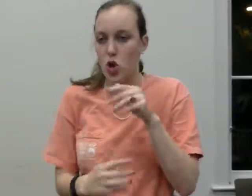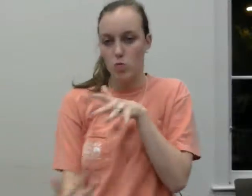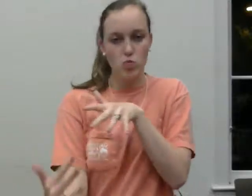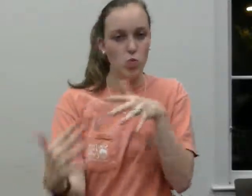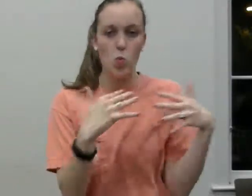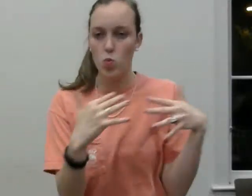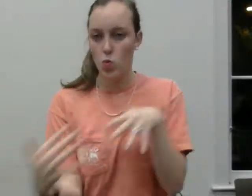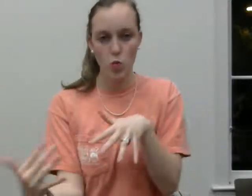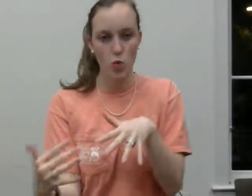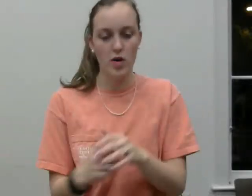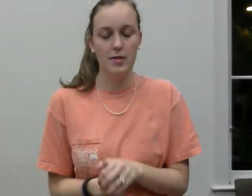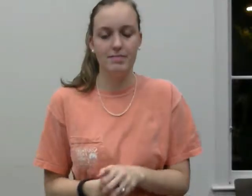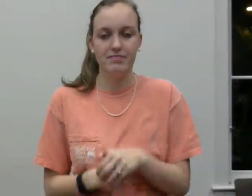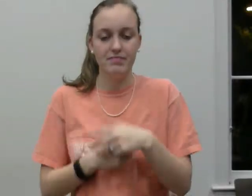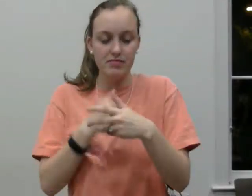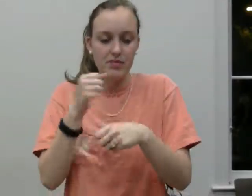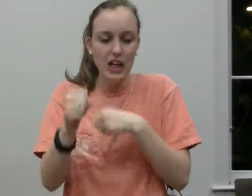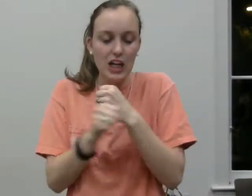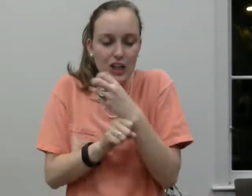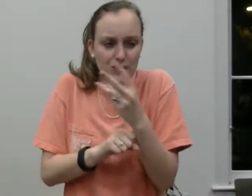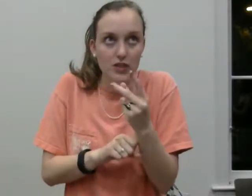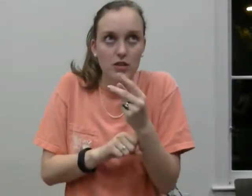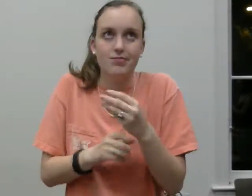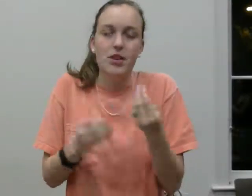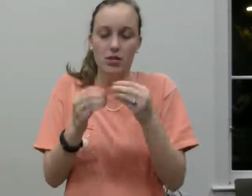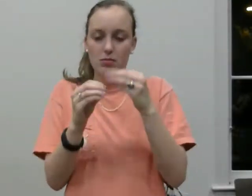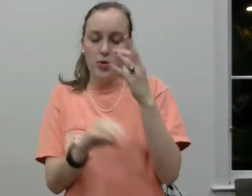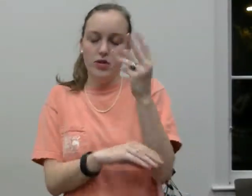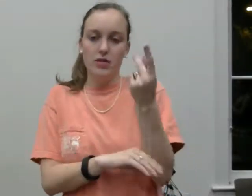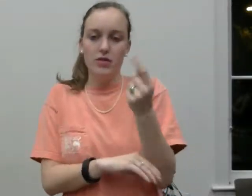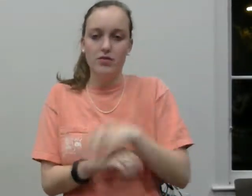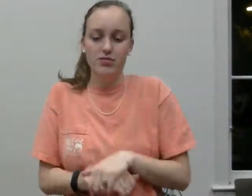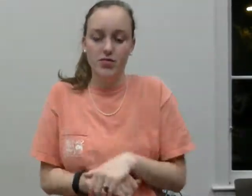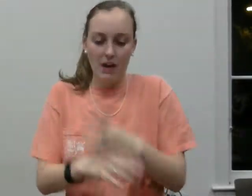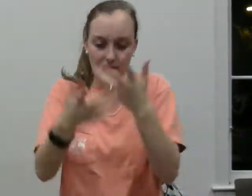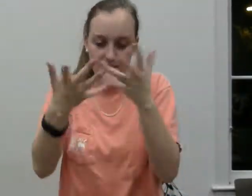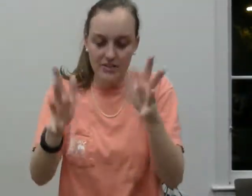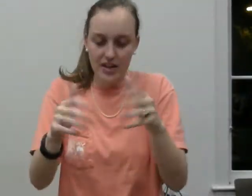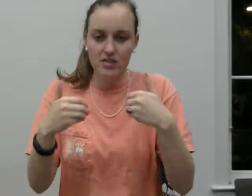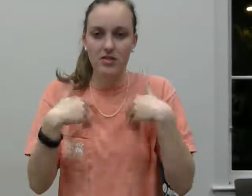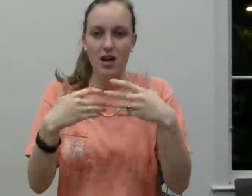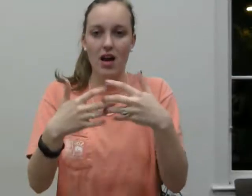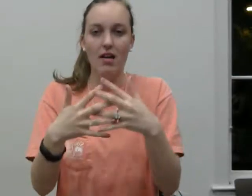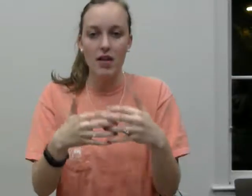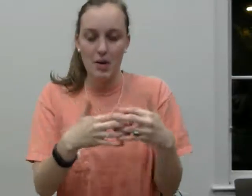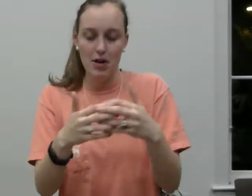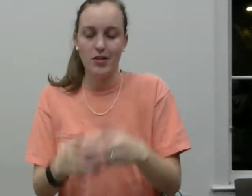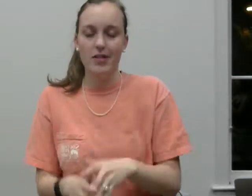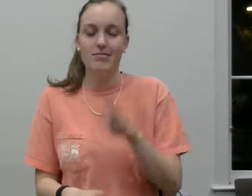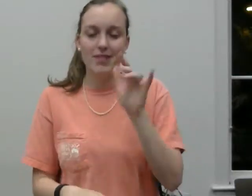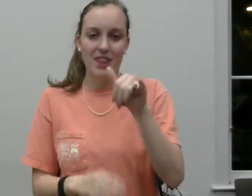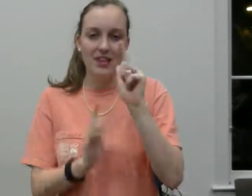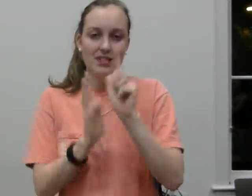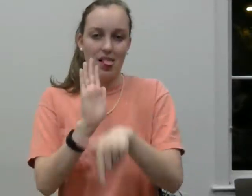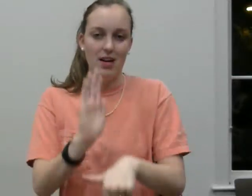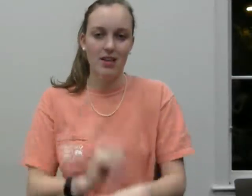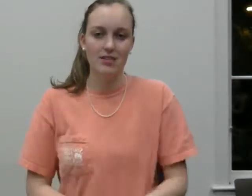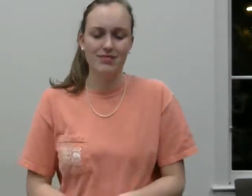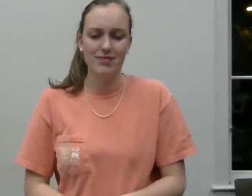a few years later, well, more than a few, but after that, we will have America. But that's for another time. Good luck on your exam. Hope I helped cover and kind